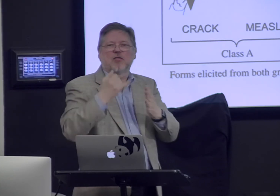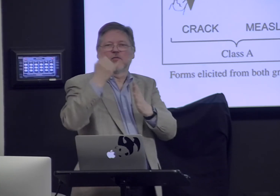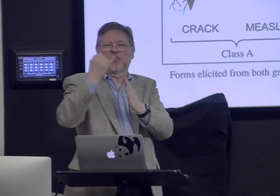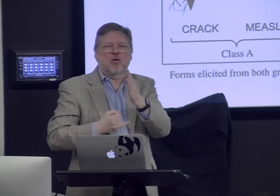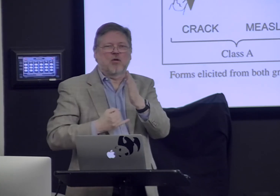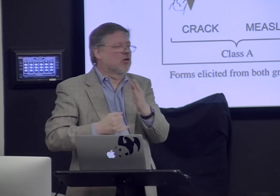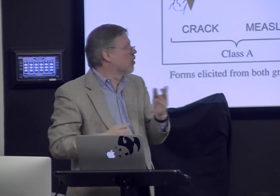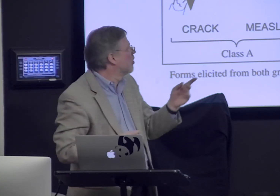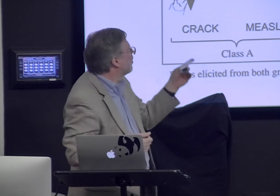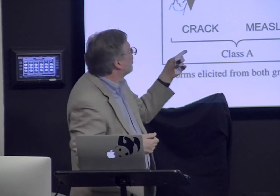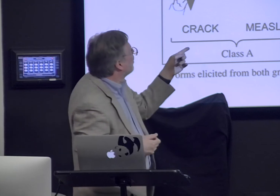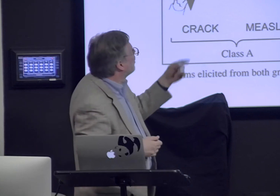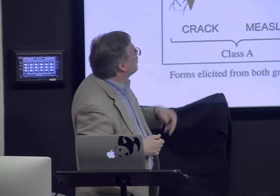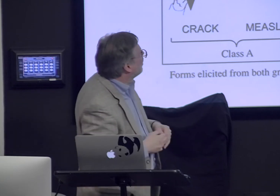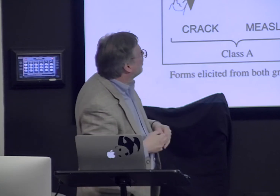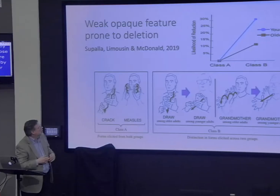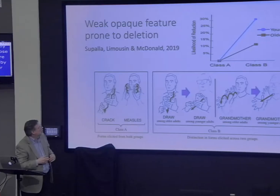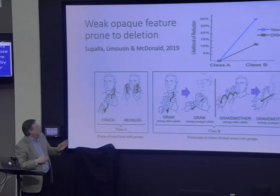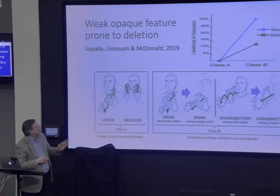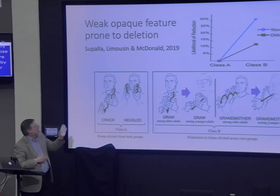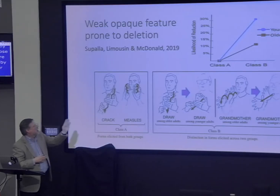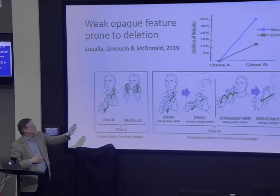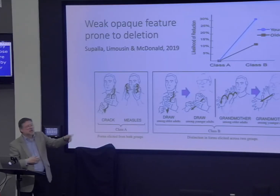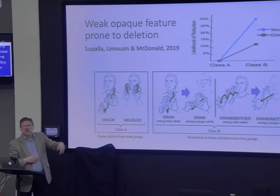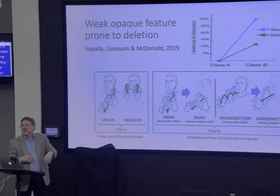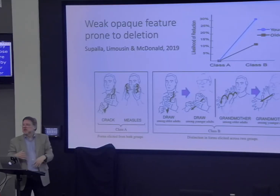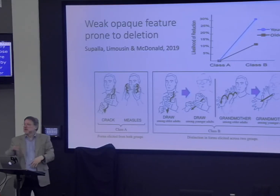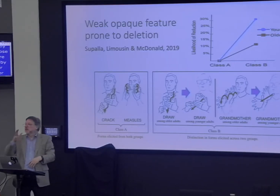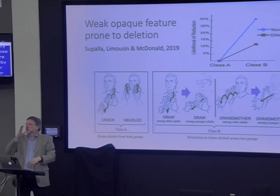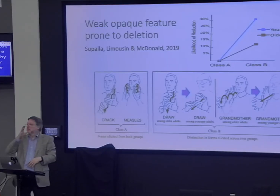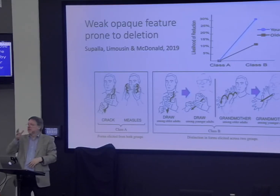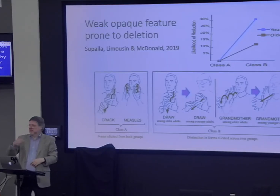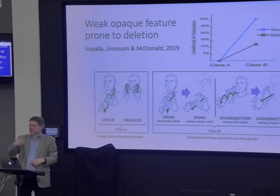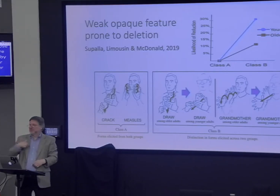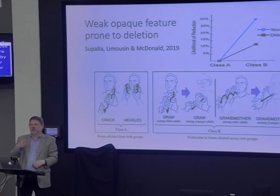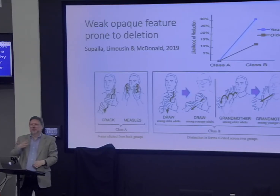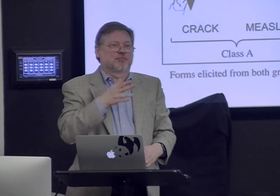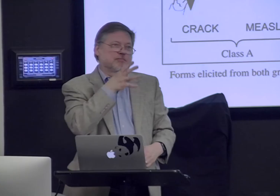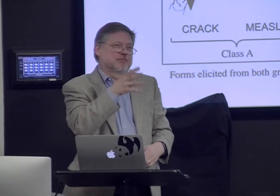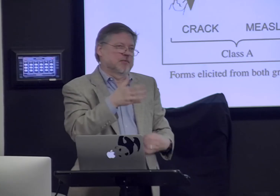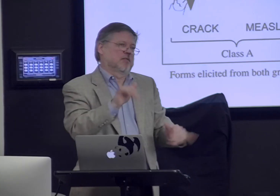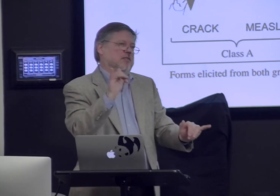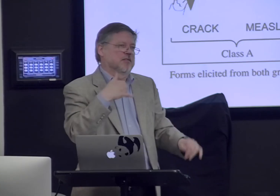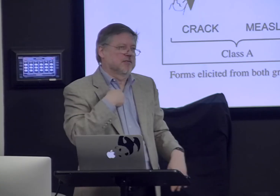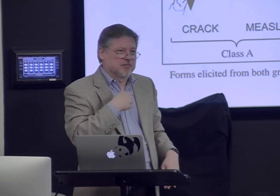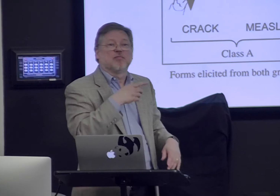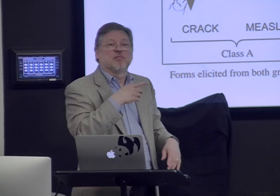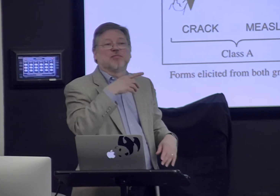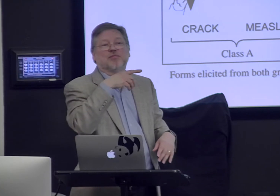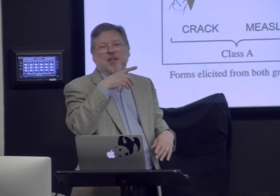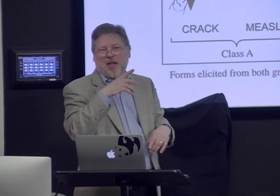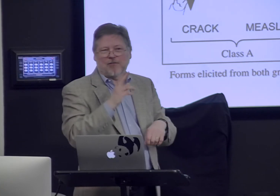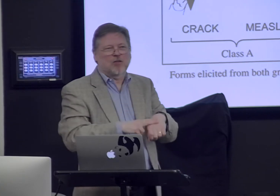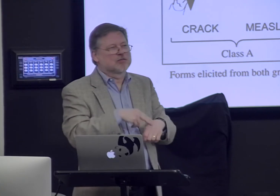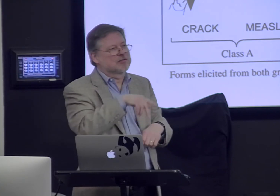The form used by older adults that has a sort of swerving movement to it is rarely used.